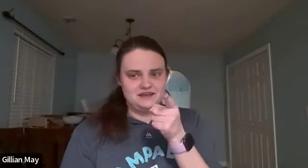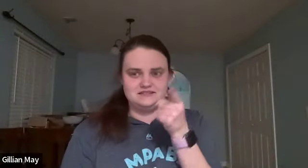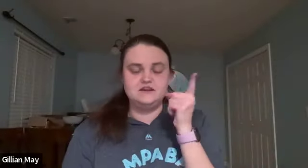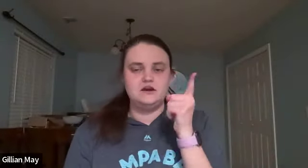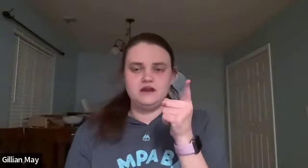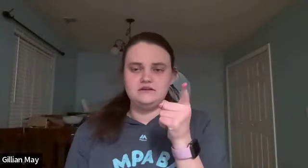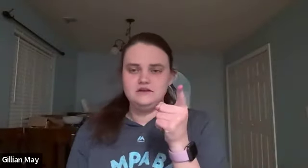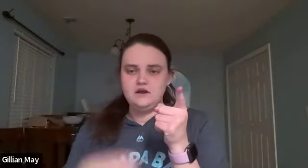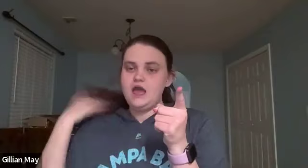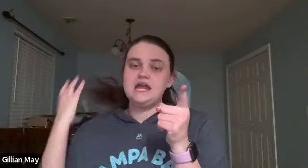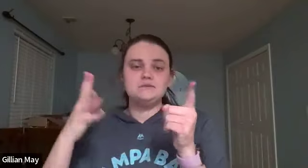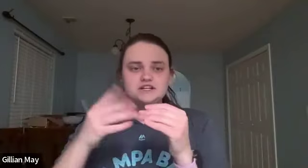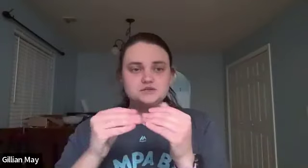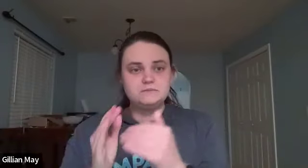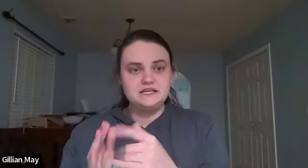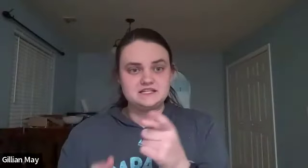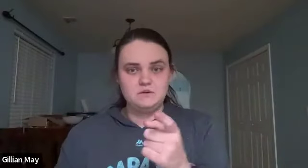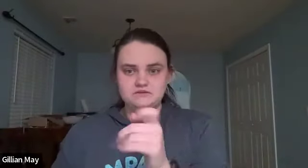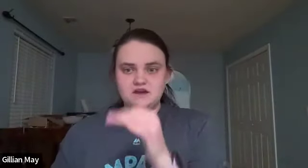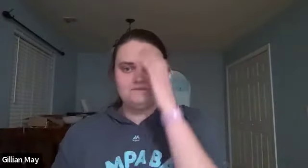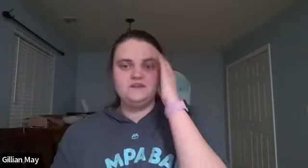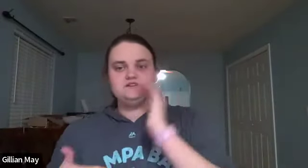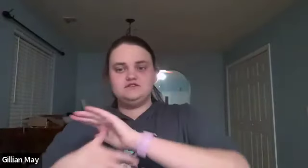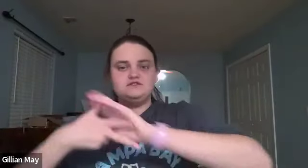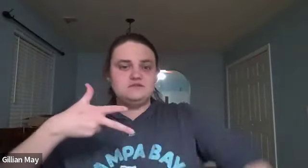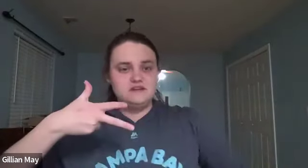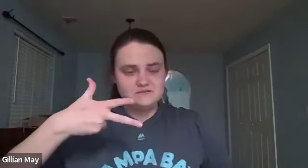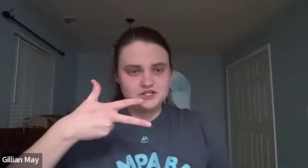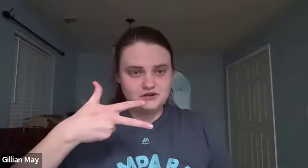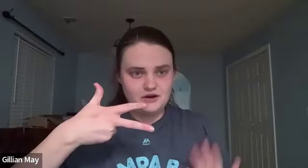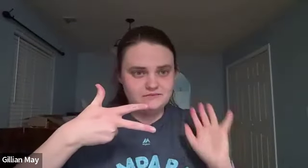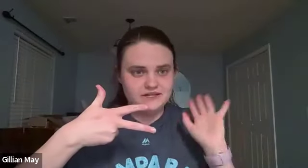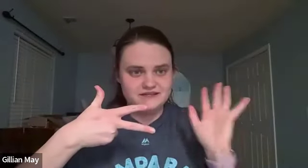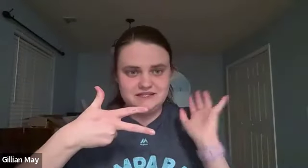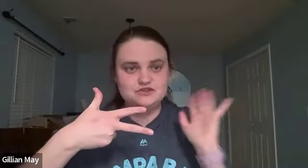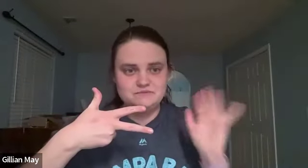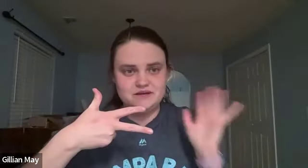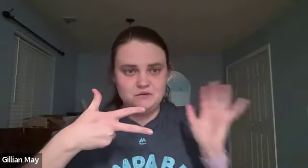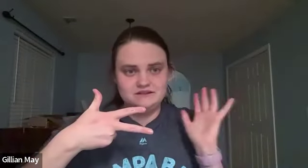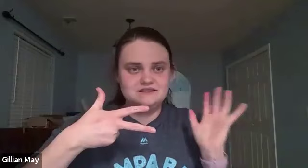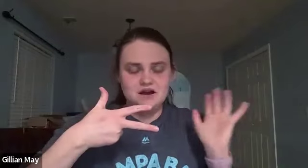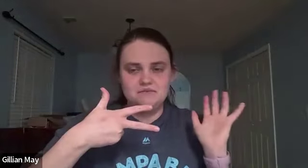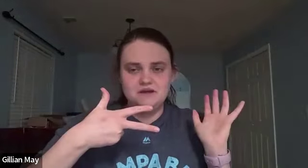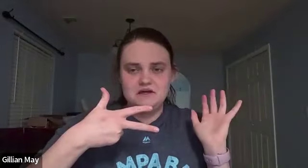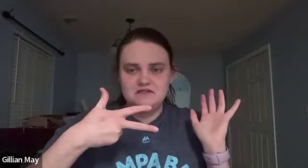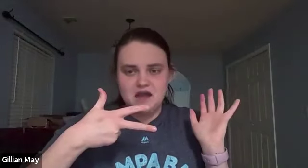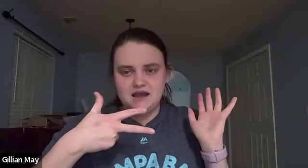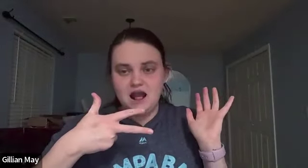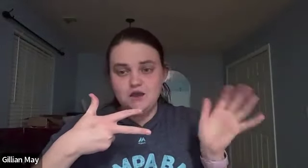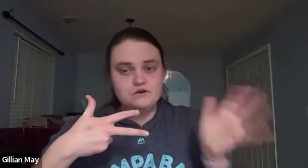Yes. Okay. And I'm going to do repeat as well with that. So there are 3 things I'm going to show y'all because these are the big ones that I will